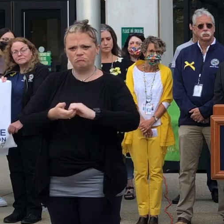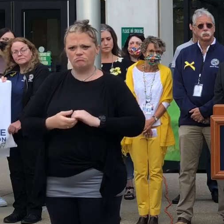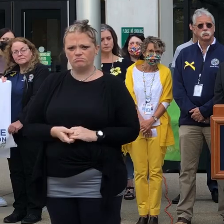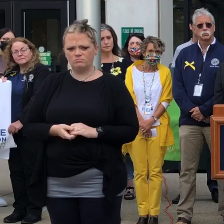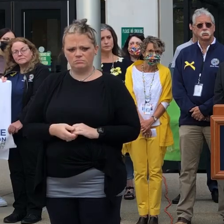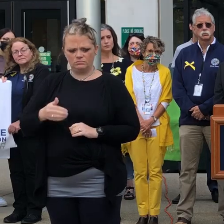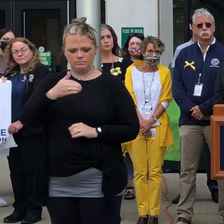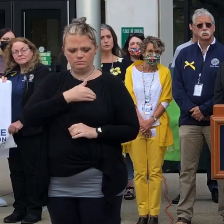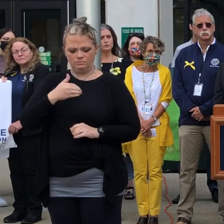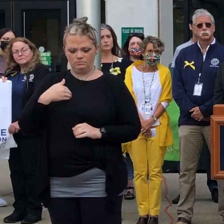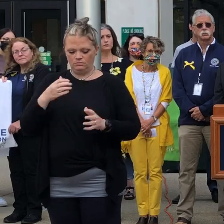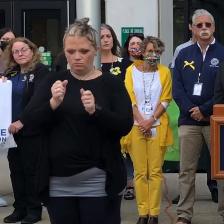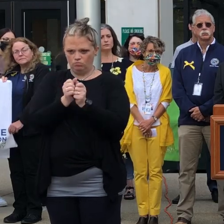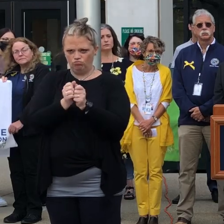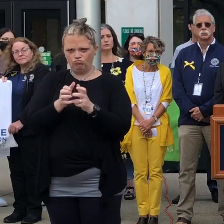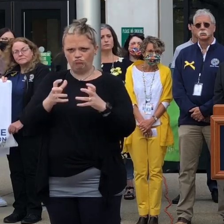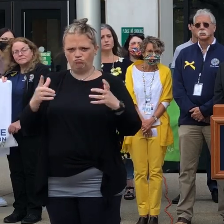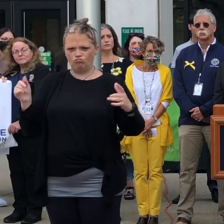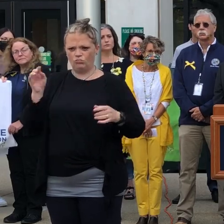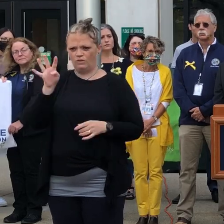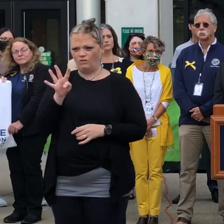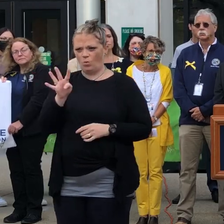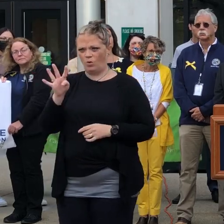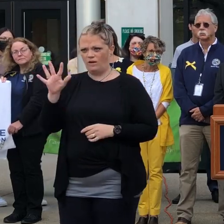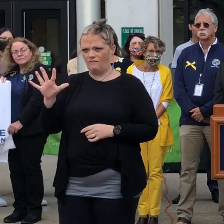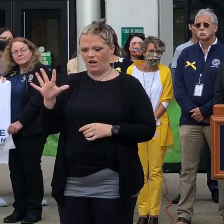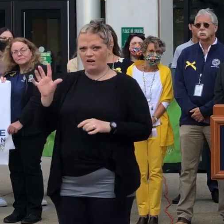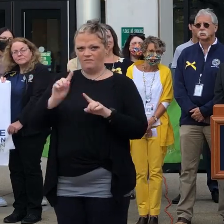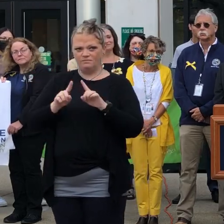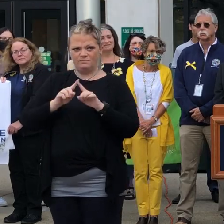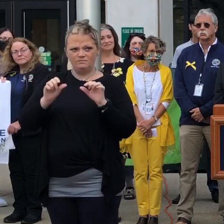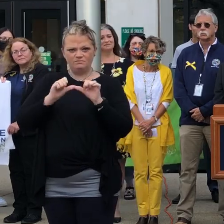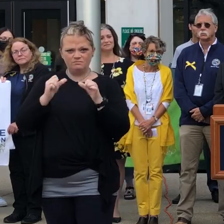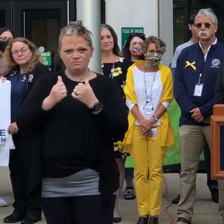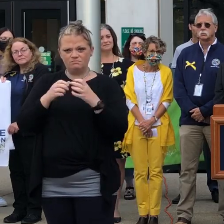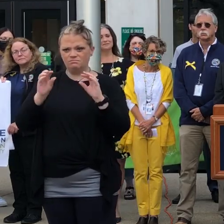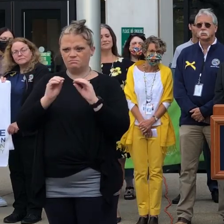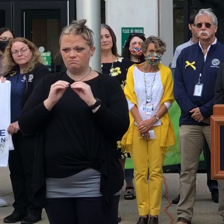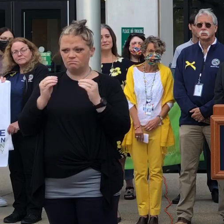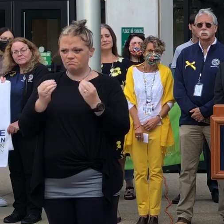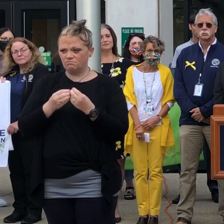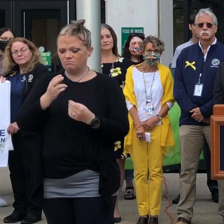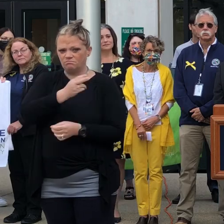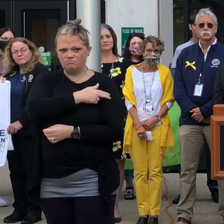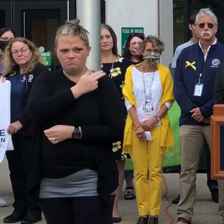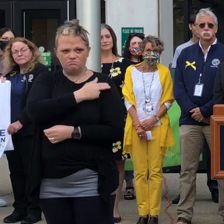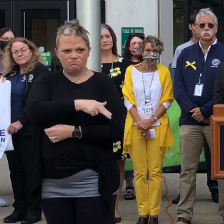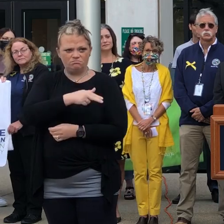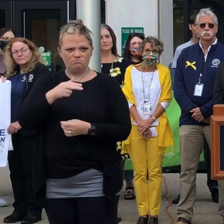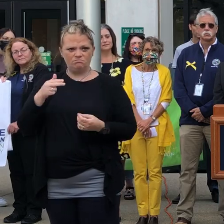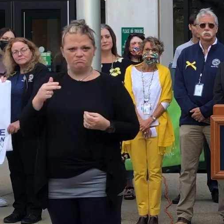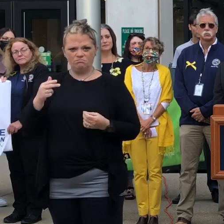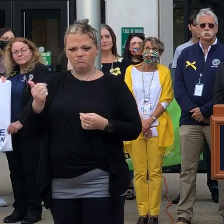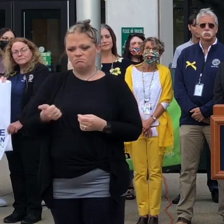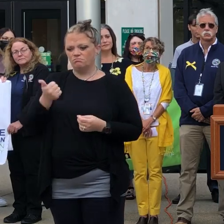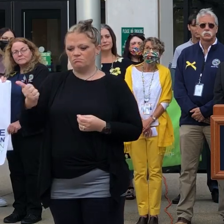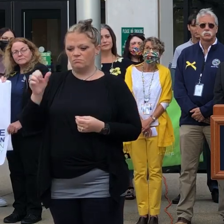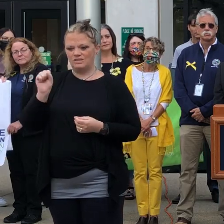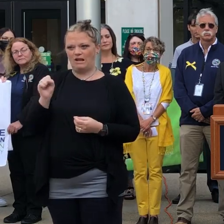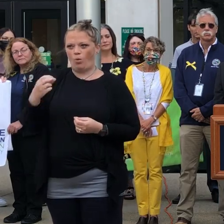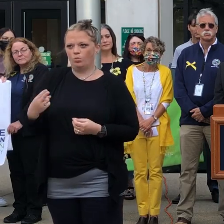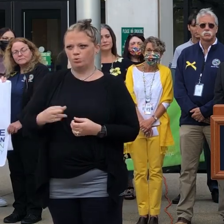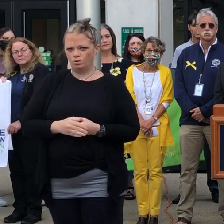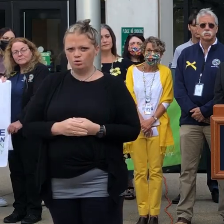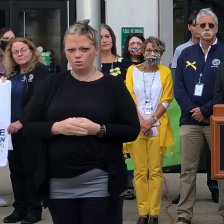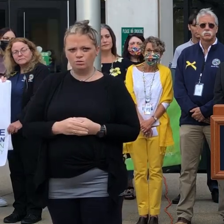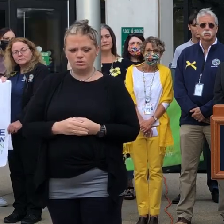Its membership has grown to 45 agencies, organizations, hospitals, and stakeholders. During